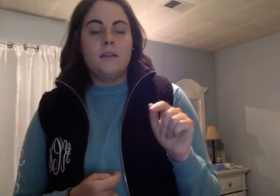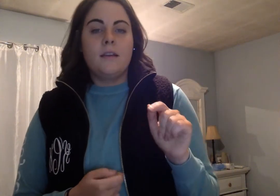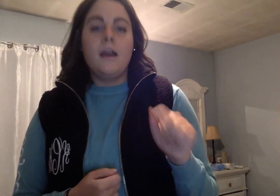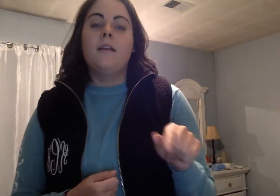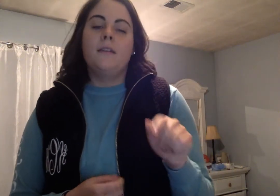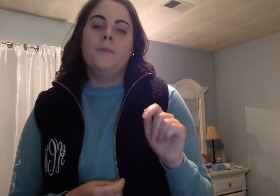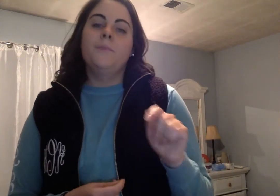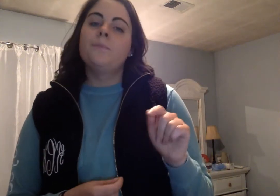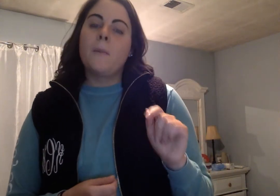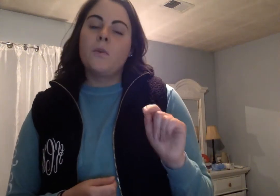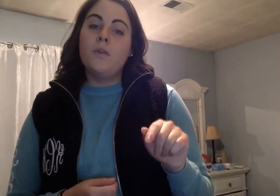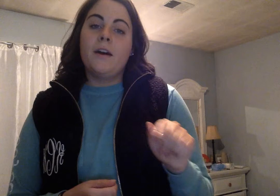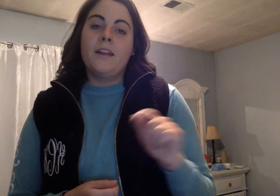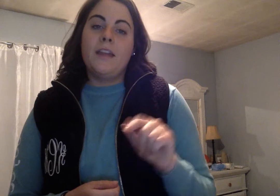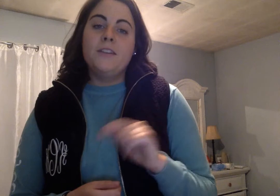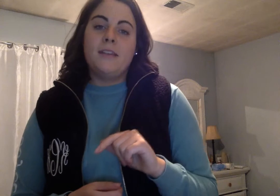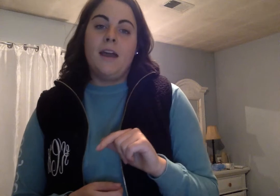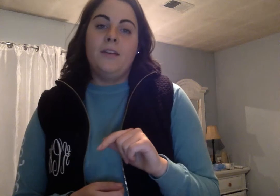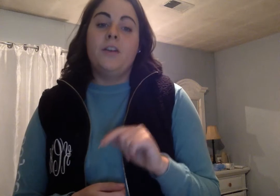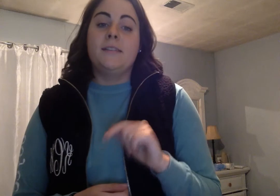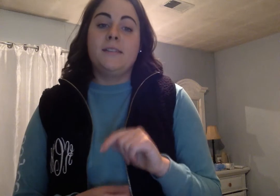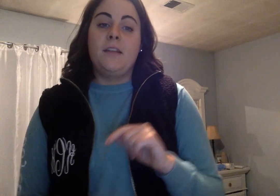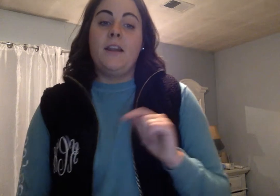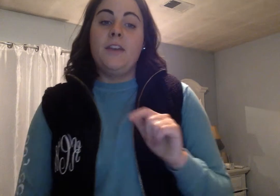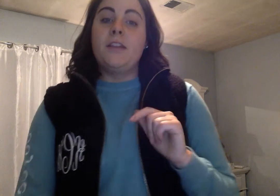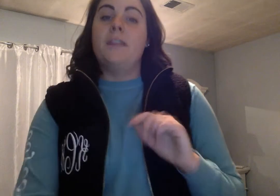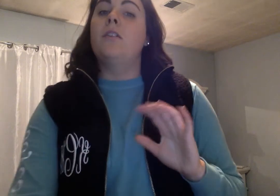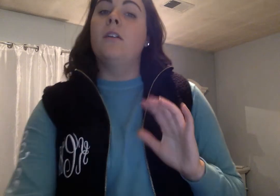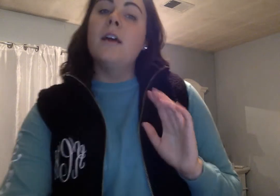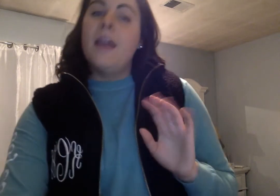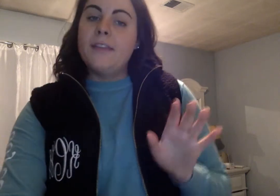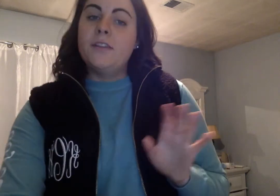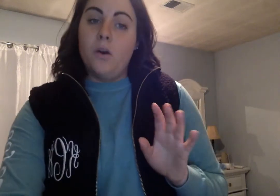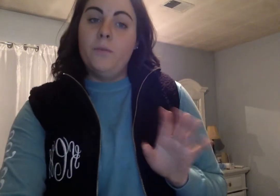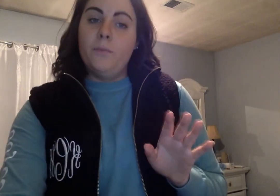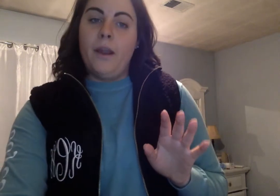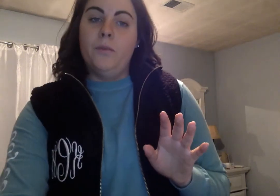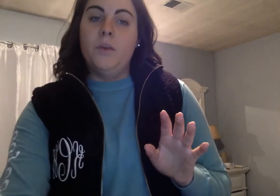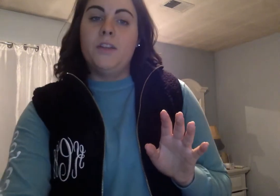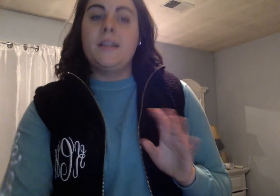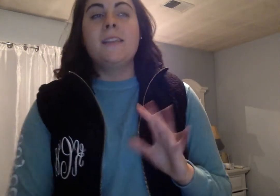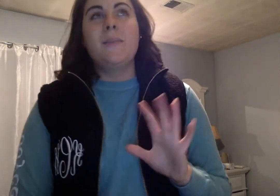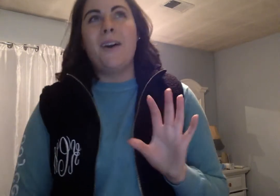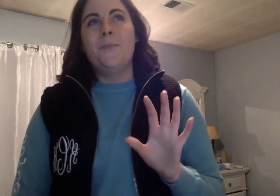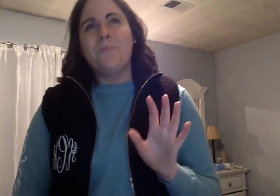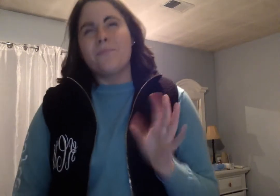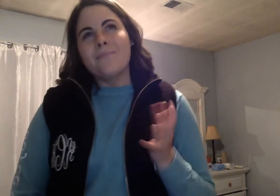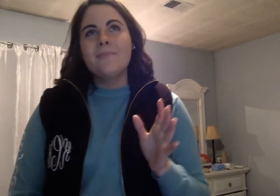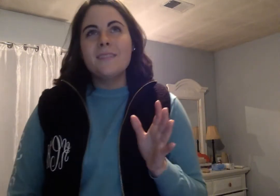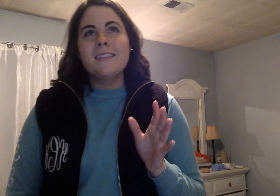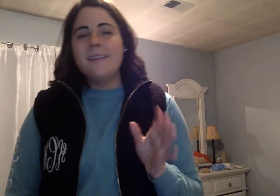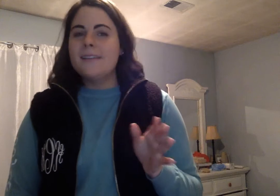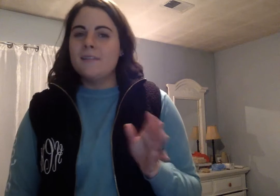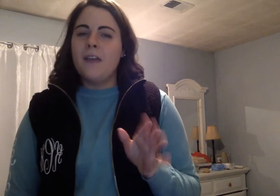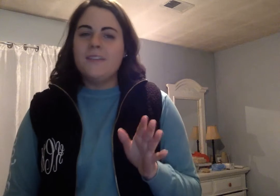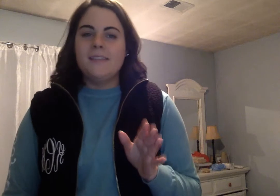the roulade on each side, you're going to sear each side until it's a golden brown, which takes about 5 to